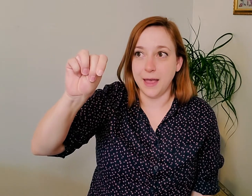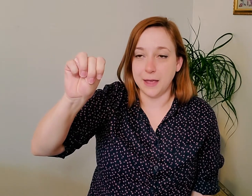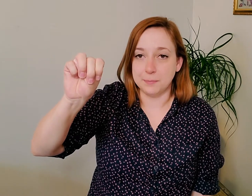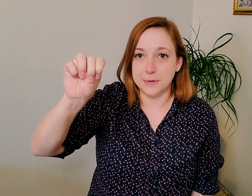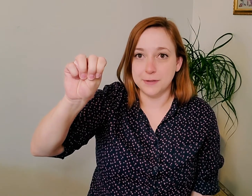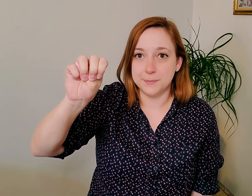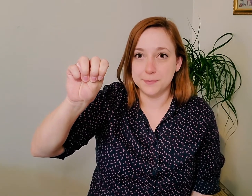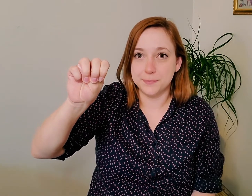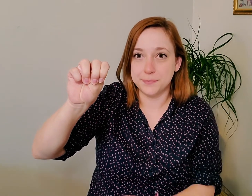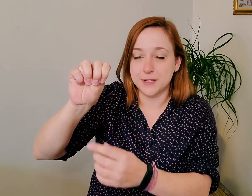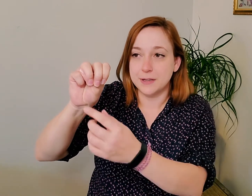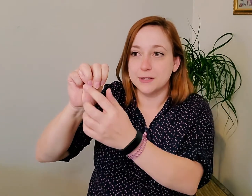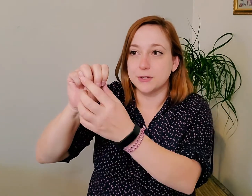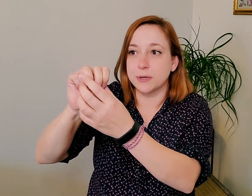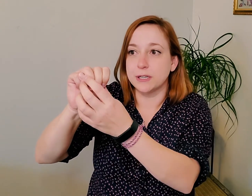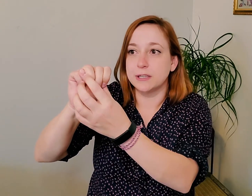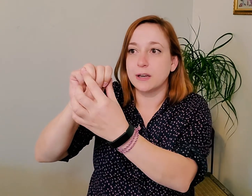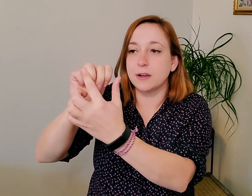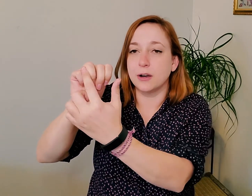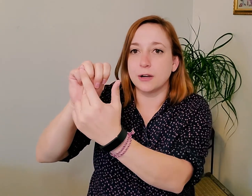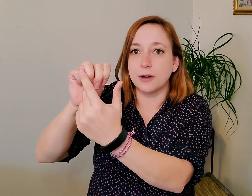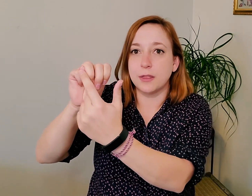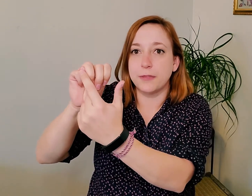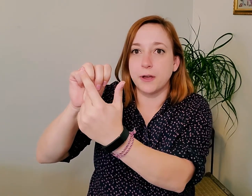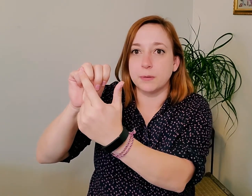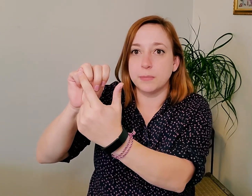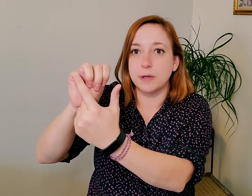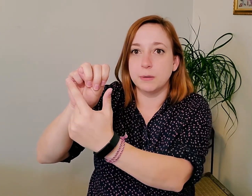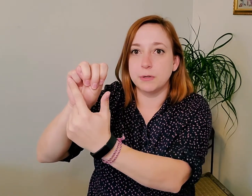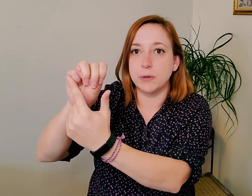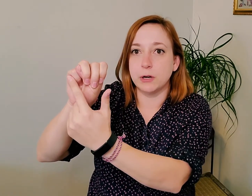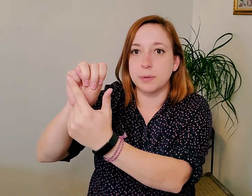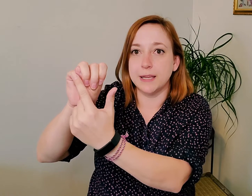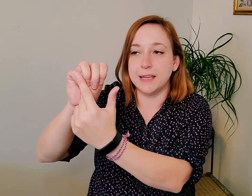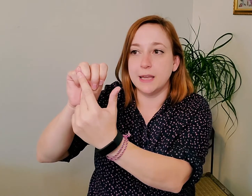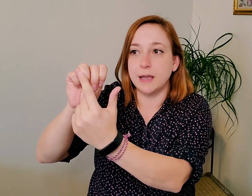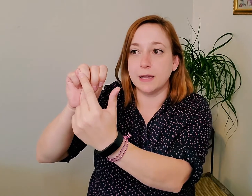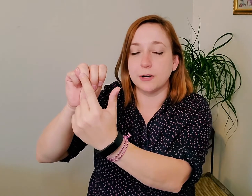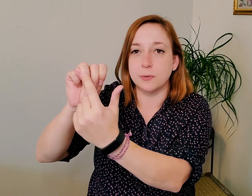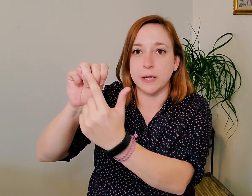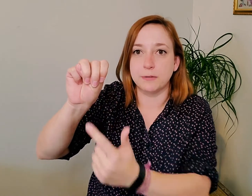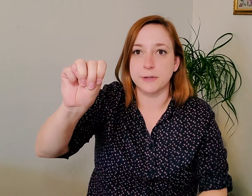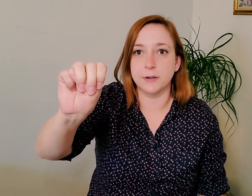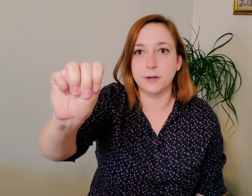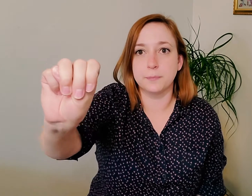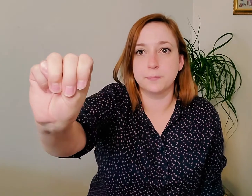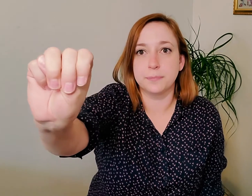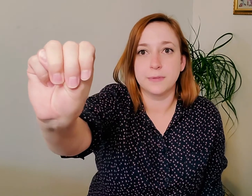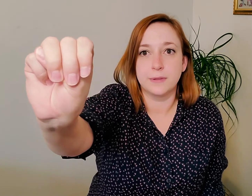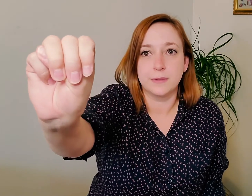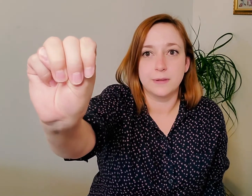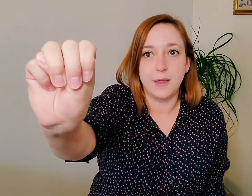M, so we're going to tuck our thumb in between our pinky and our ring finger.